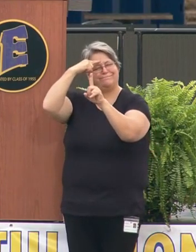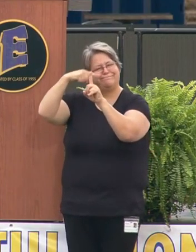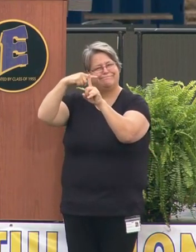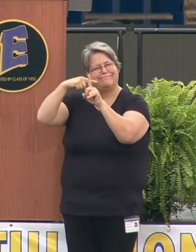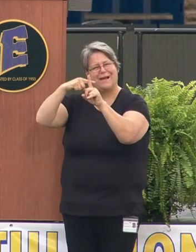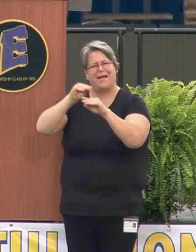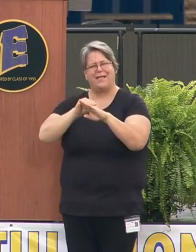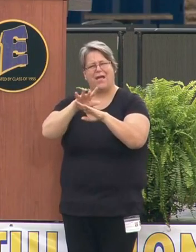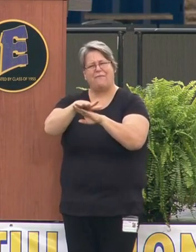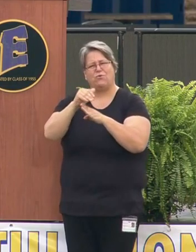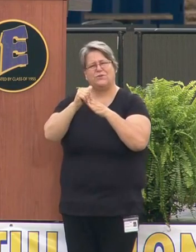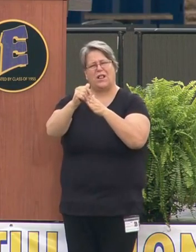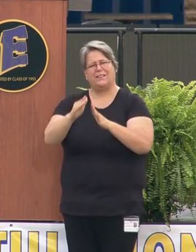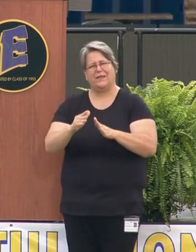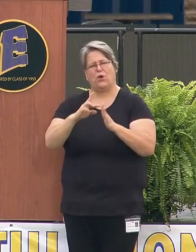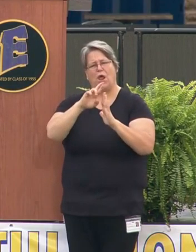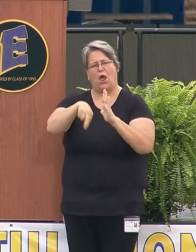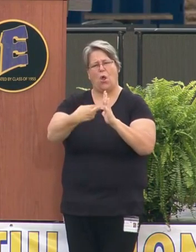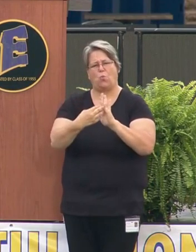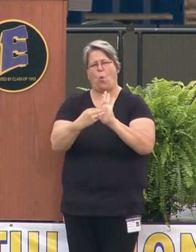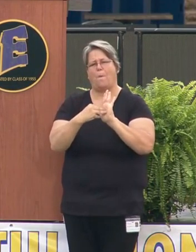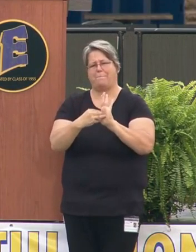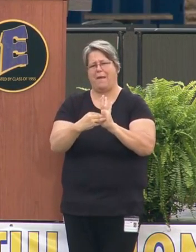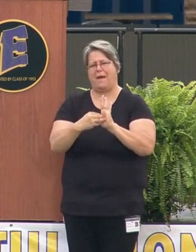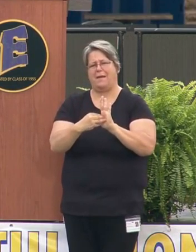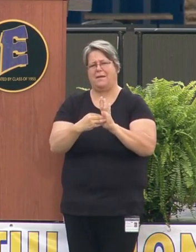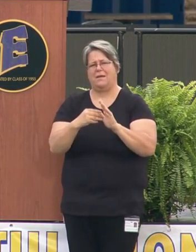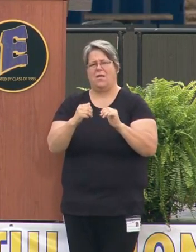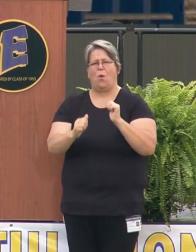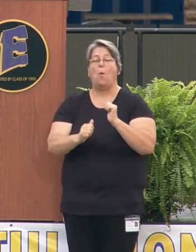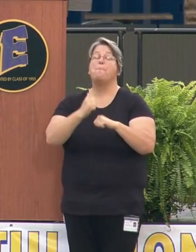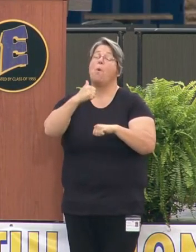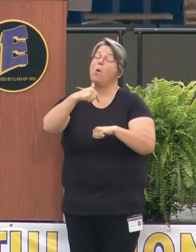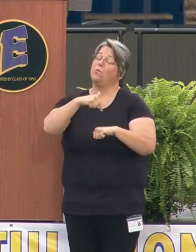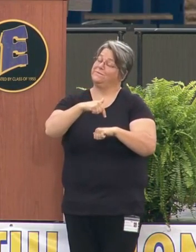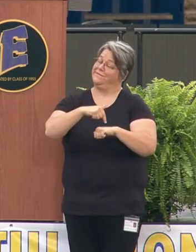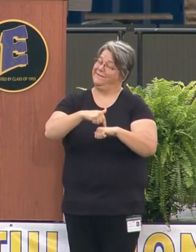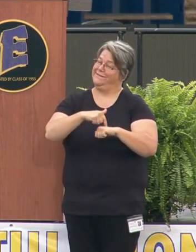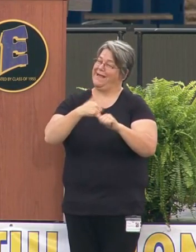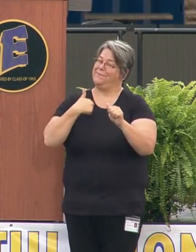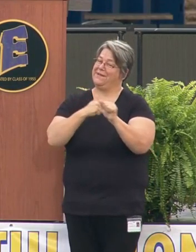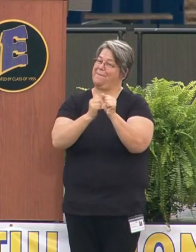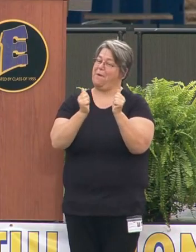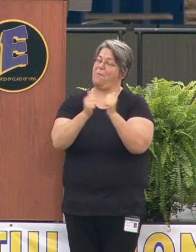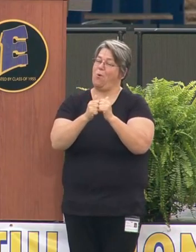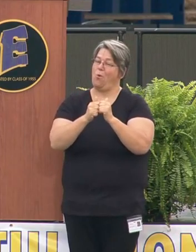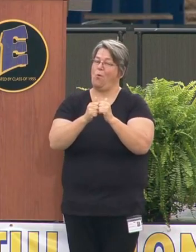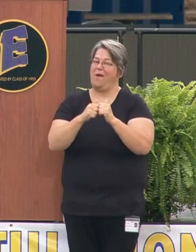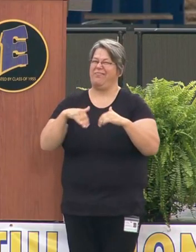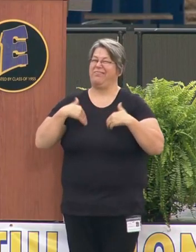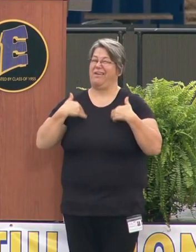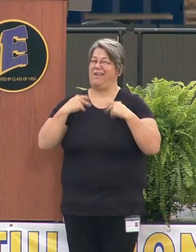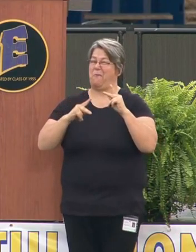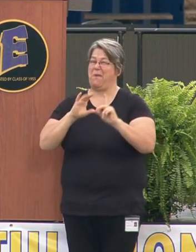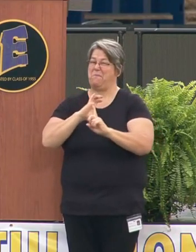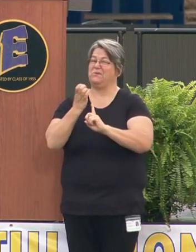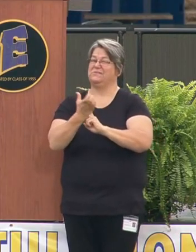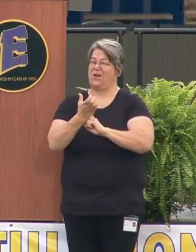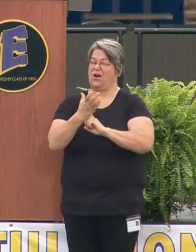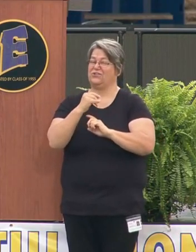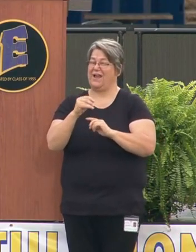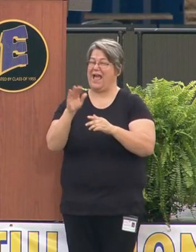an influential leader and role model. While most of the time, she can keep up with our pop culture references and slang, a day